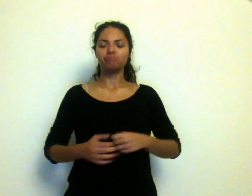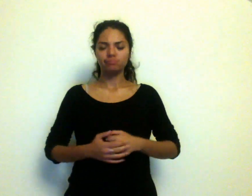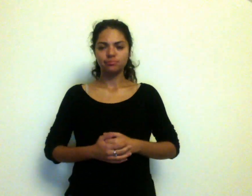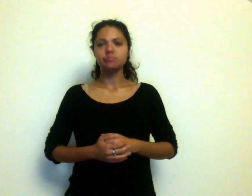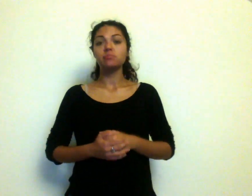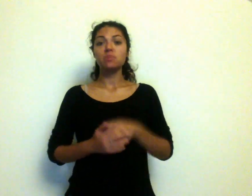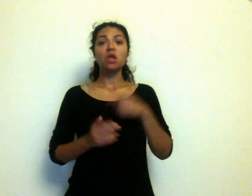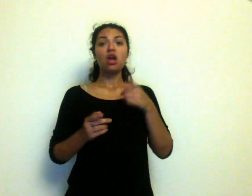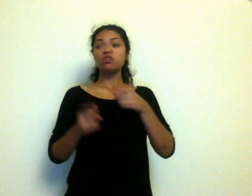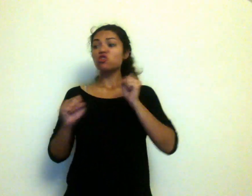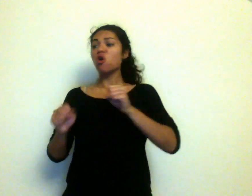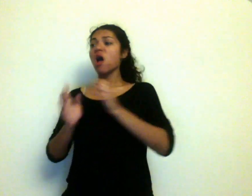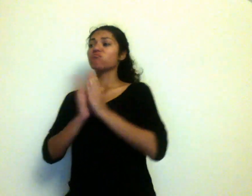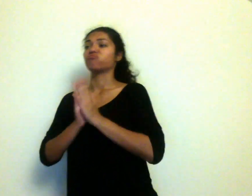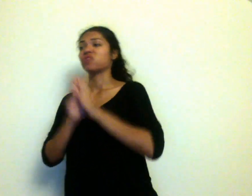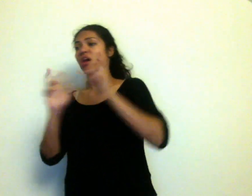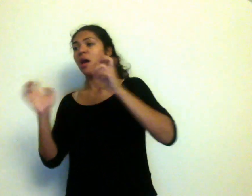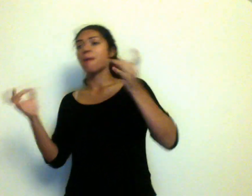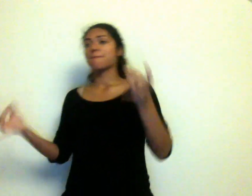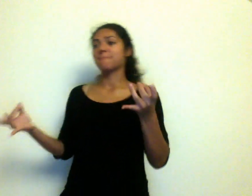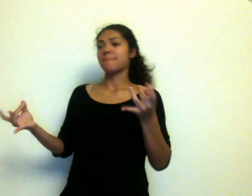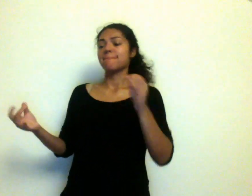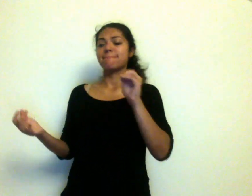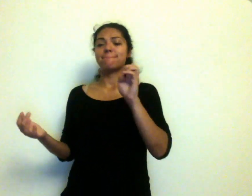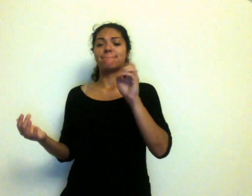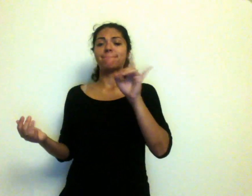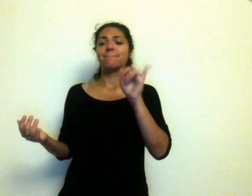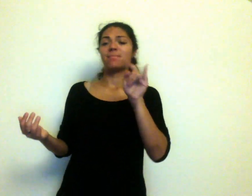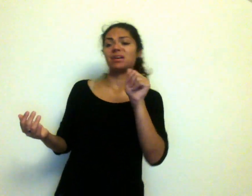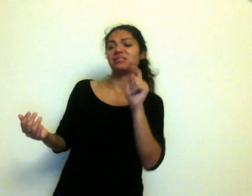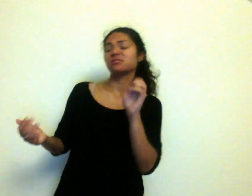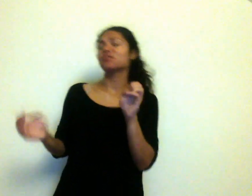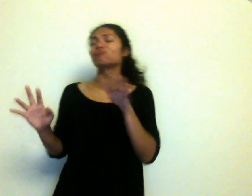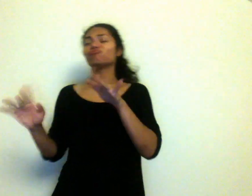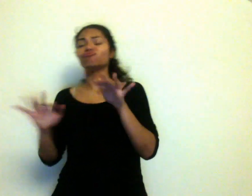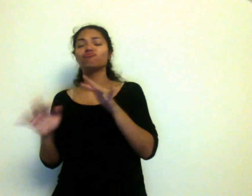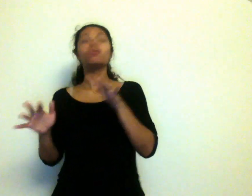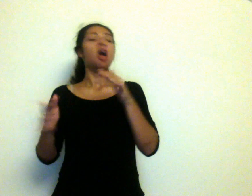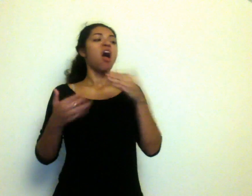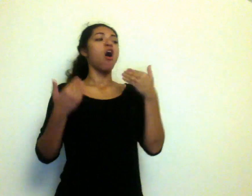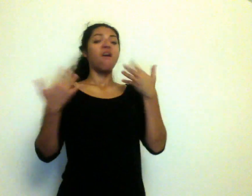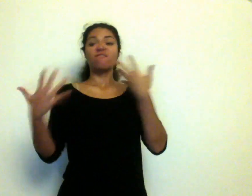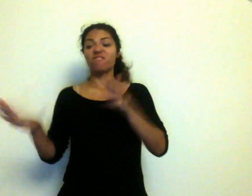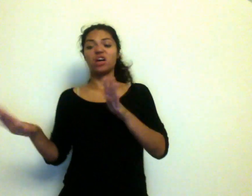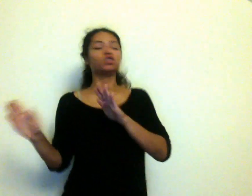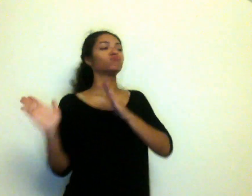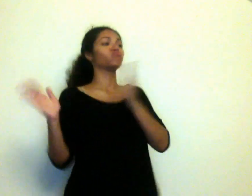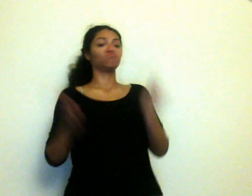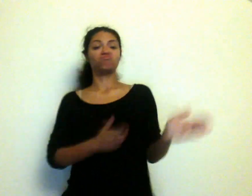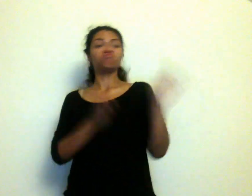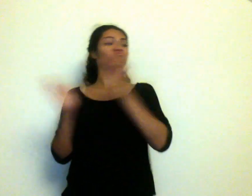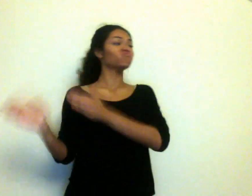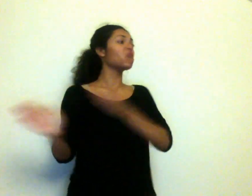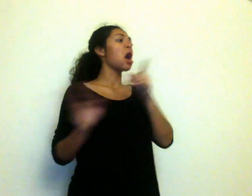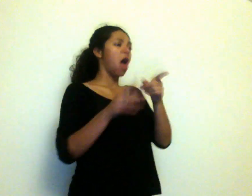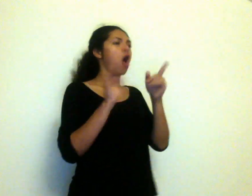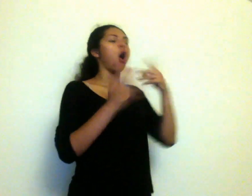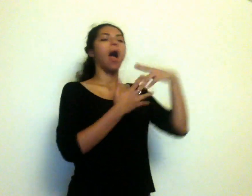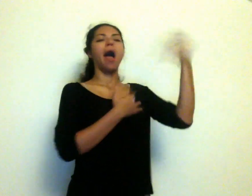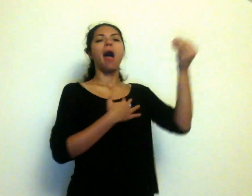the devil, as it were, and pay out my karma as time comes out. It gives them a backdoor for escape. And that's why I